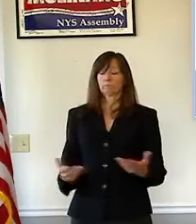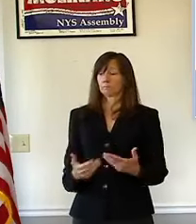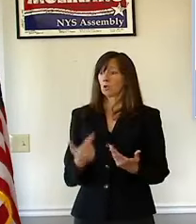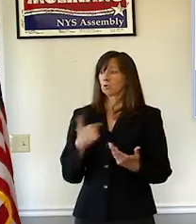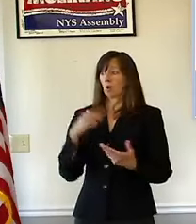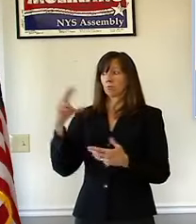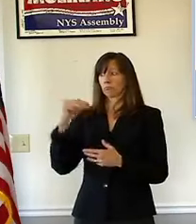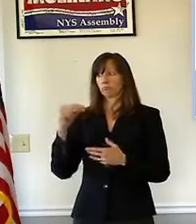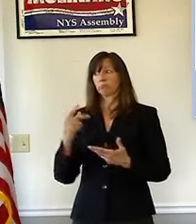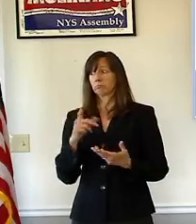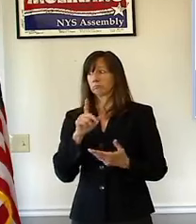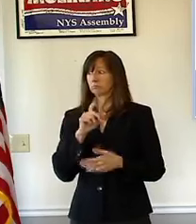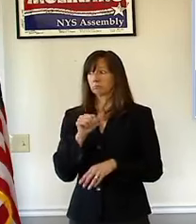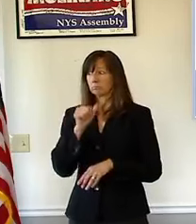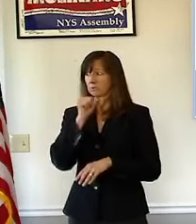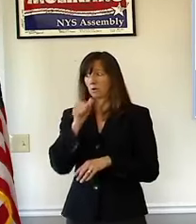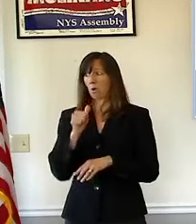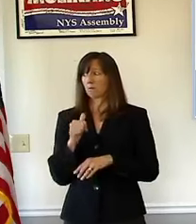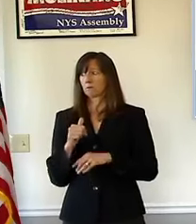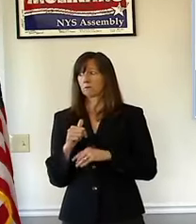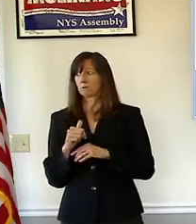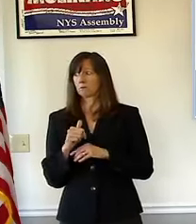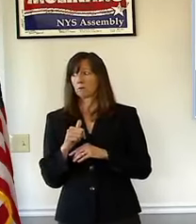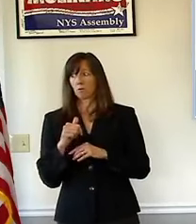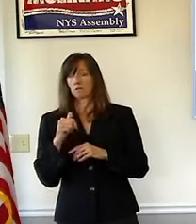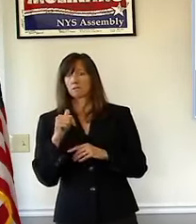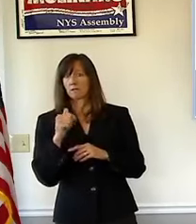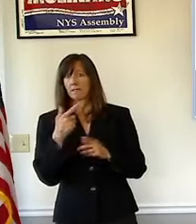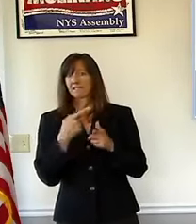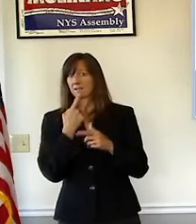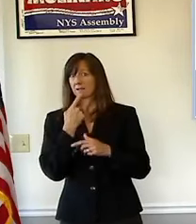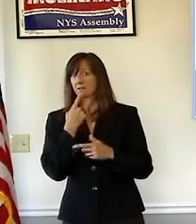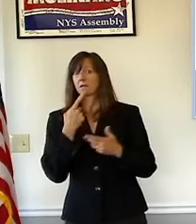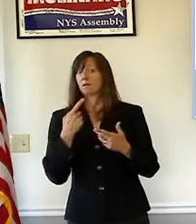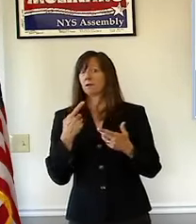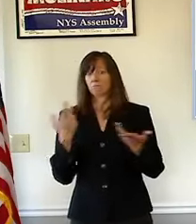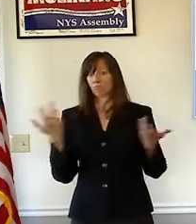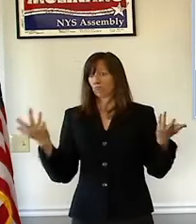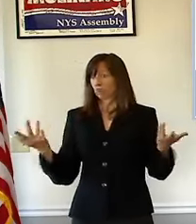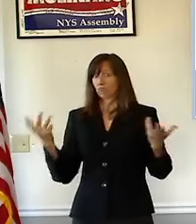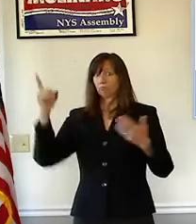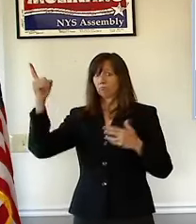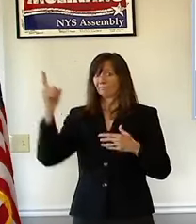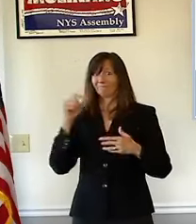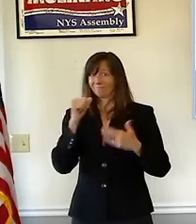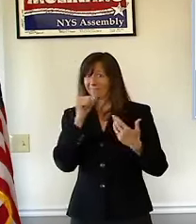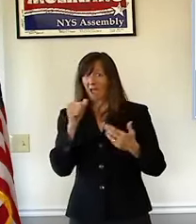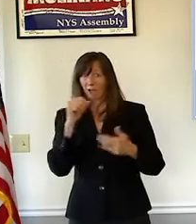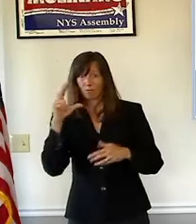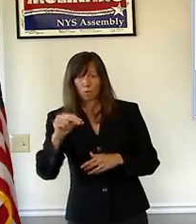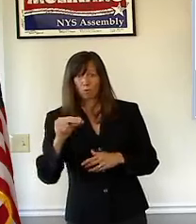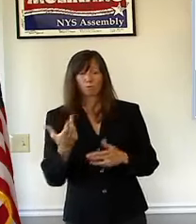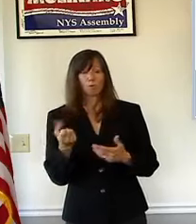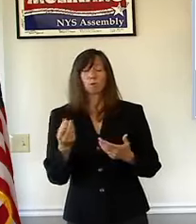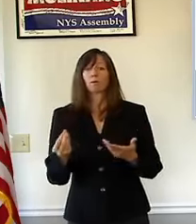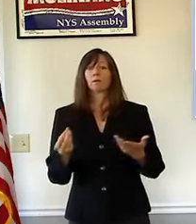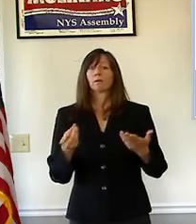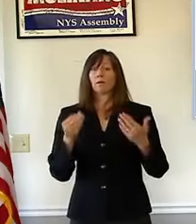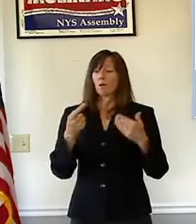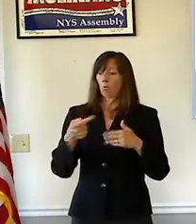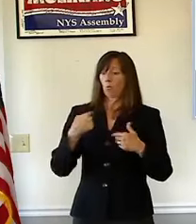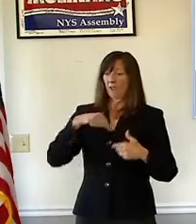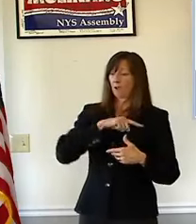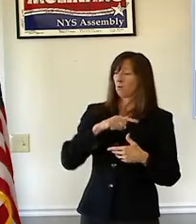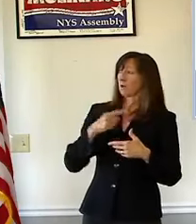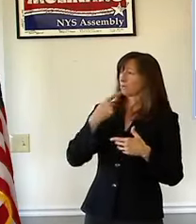is absolutely unfair to the businesses who need to prepare for these decisions to be told one thing